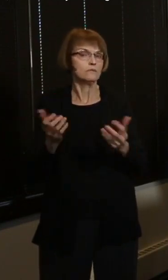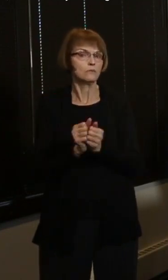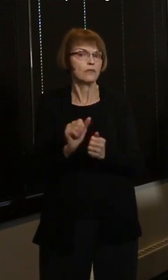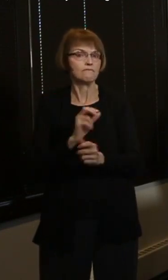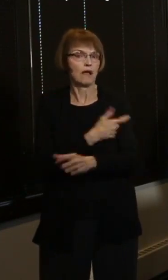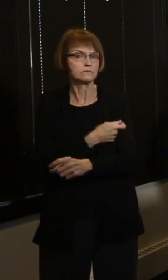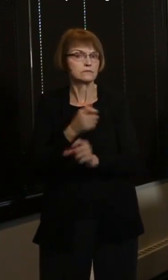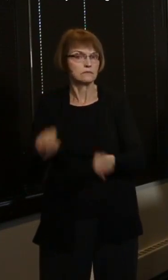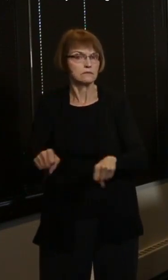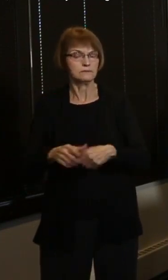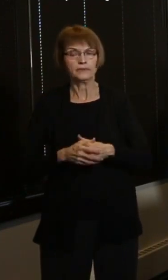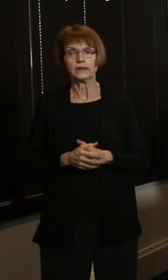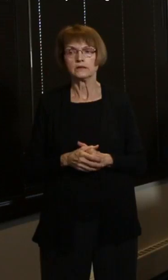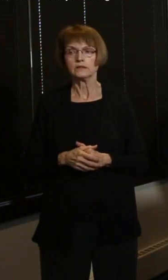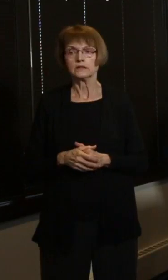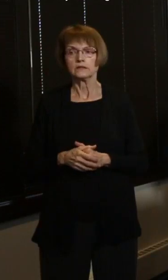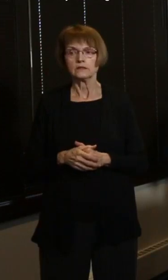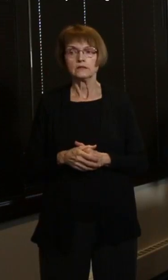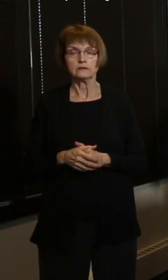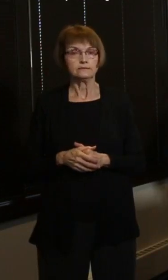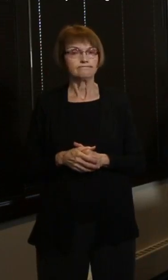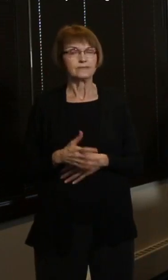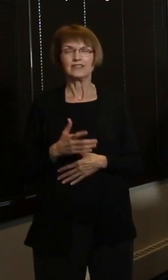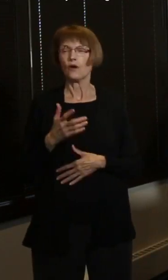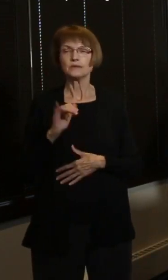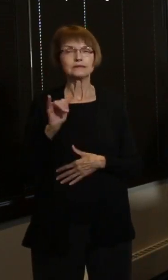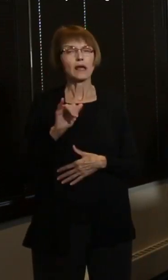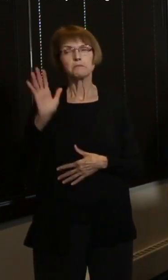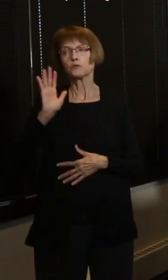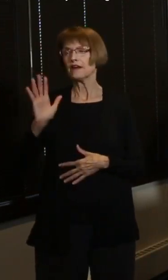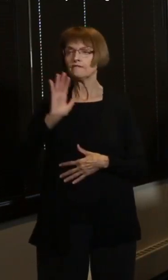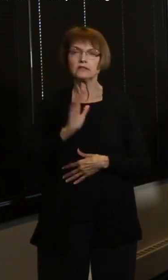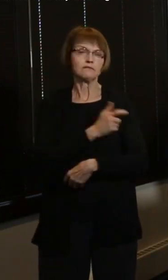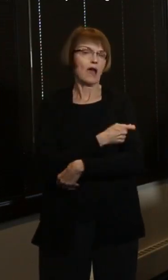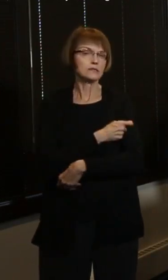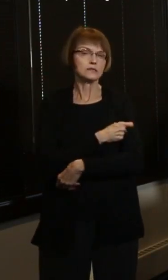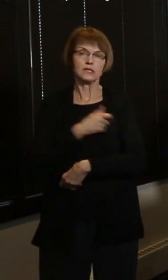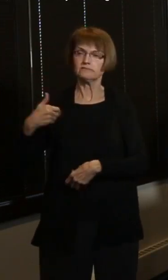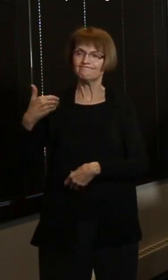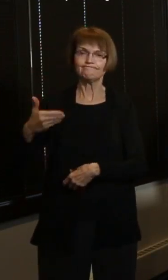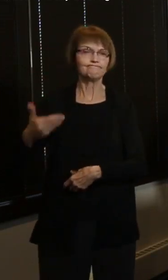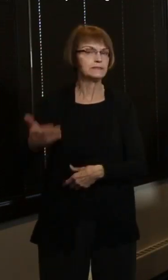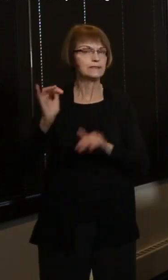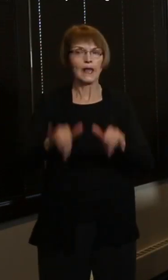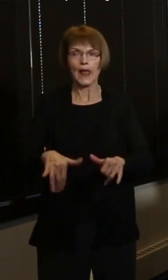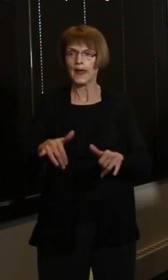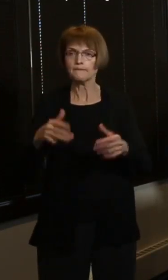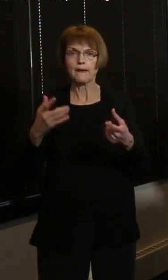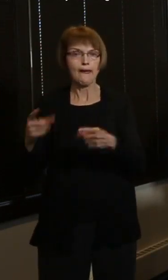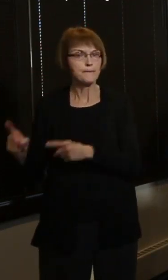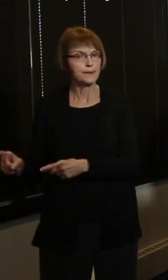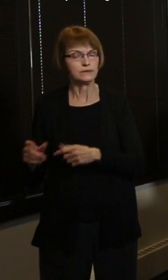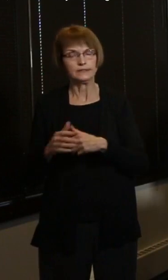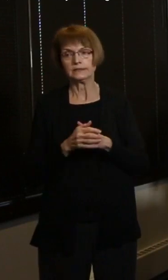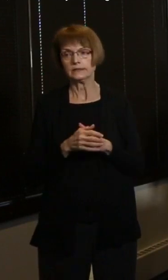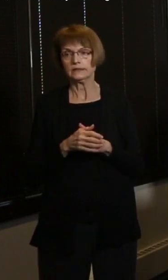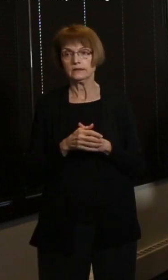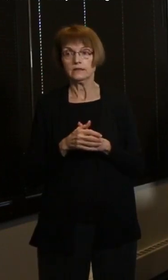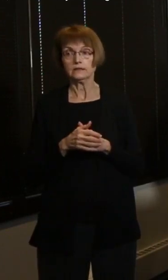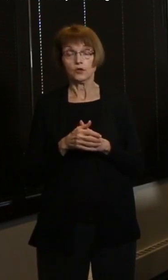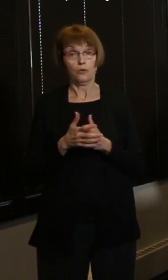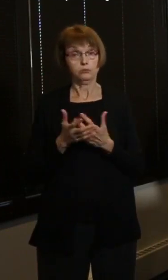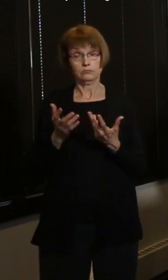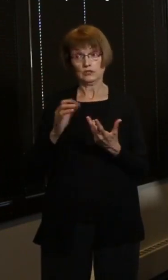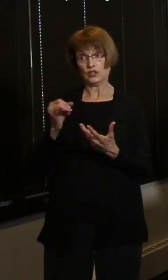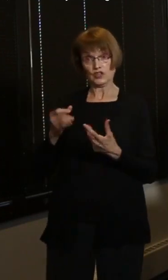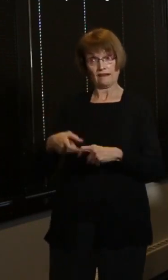vaccine. And this has occurred with other vaccines throughout our history. And so I think, you know, to me, what it